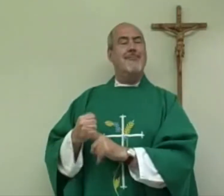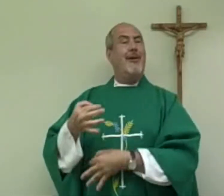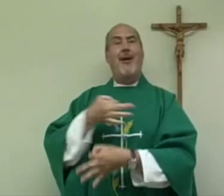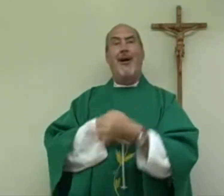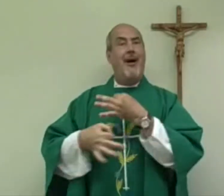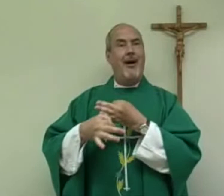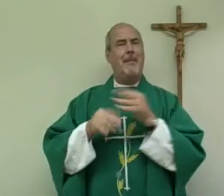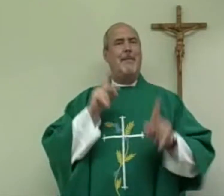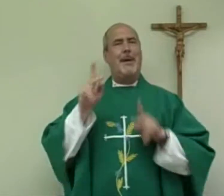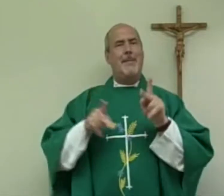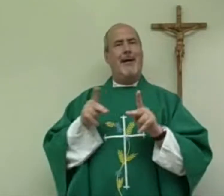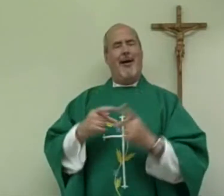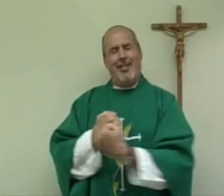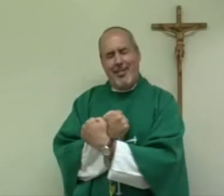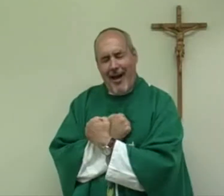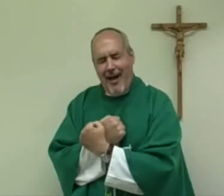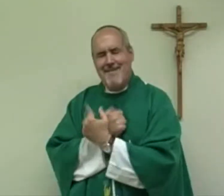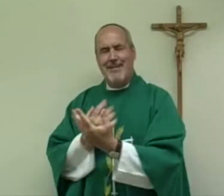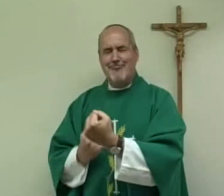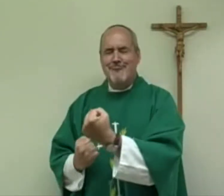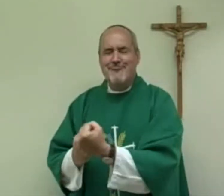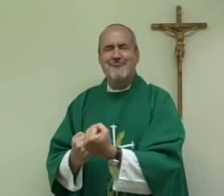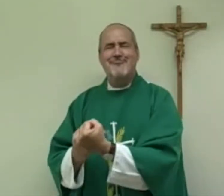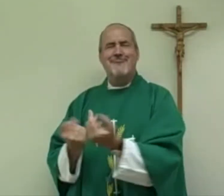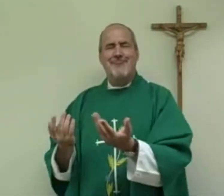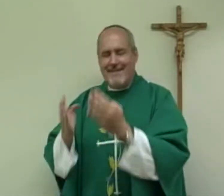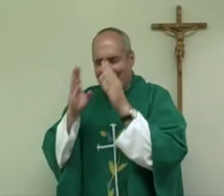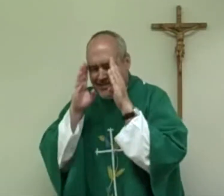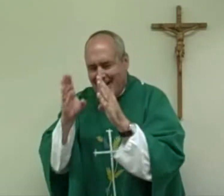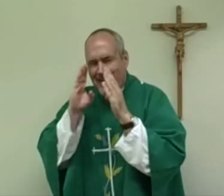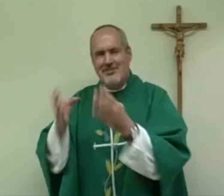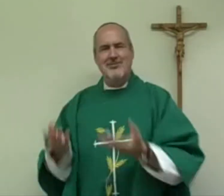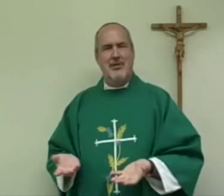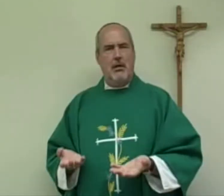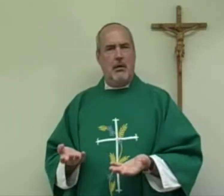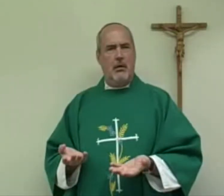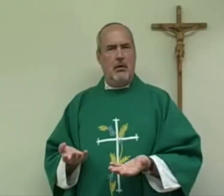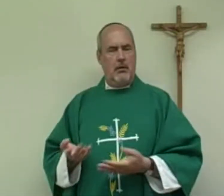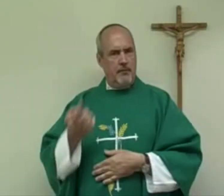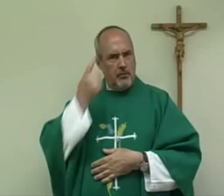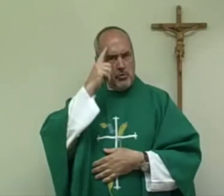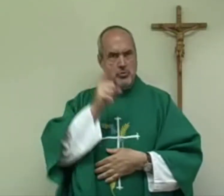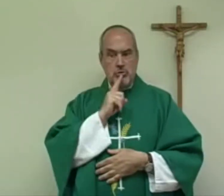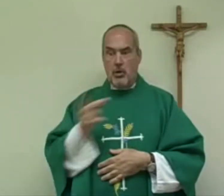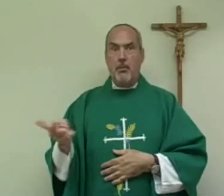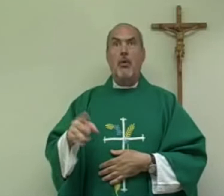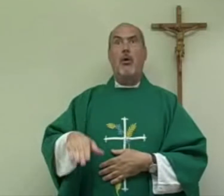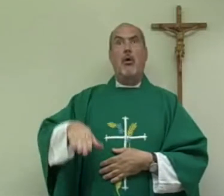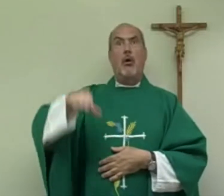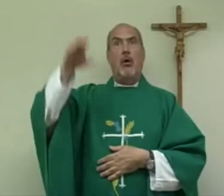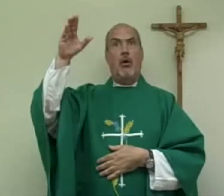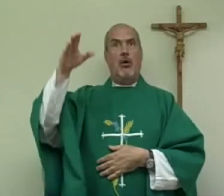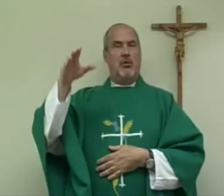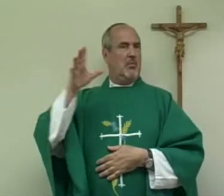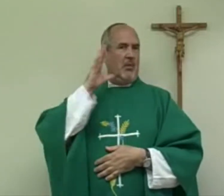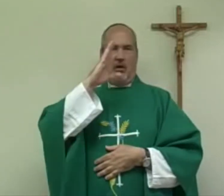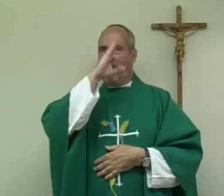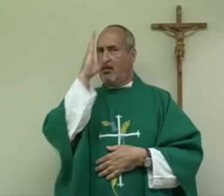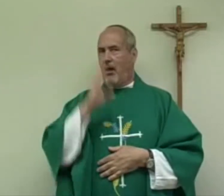Had they grown up without that abuse and had people who loved them and supported them and paid attention to them,